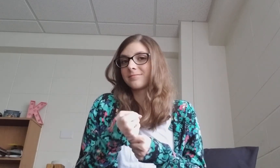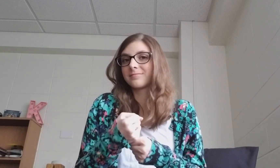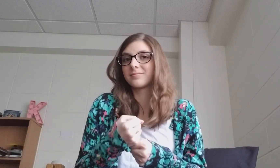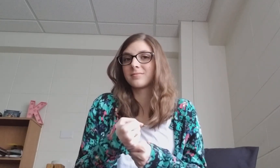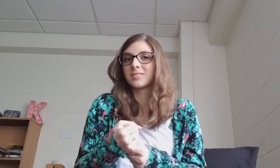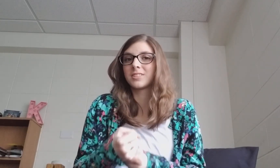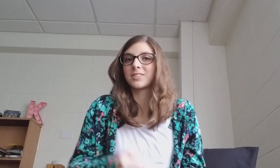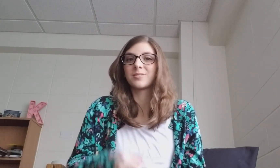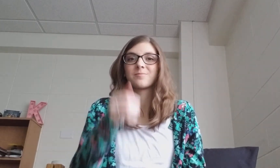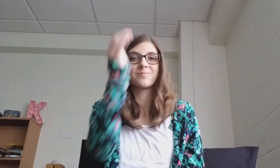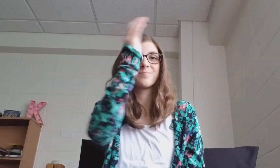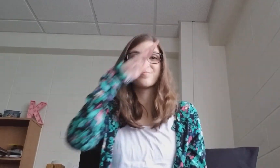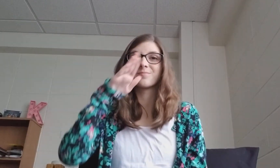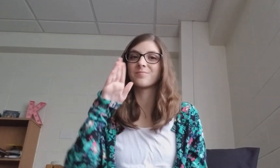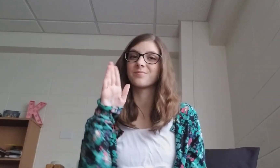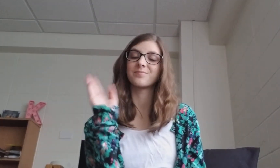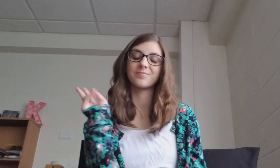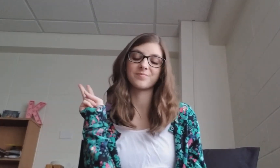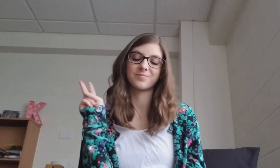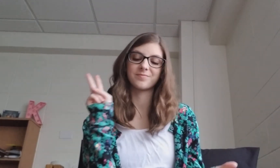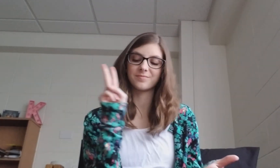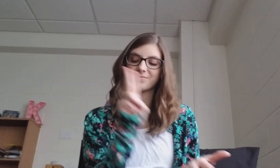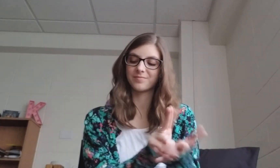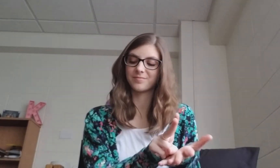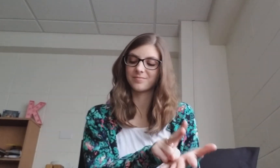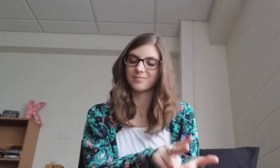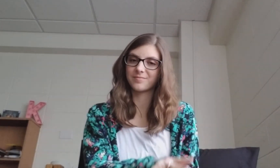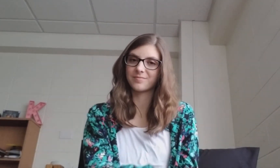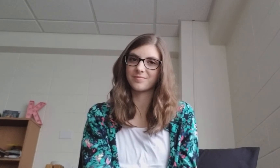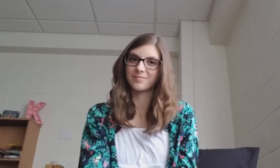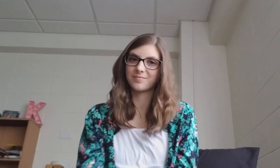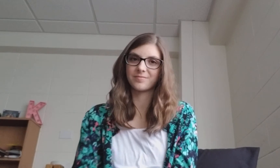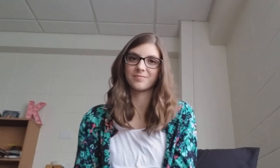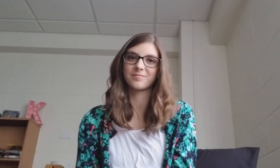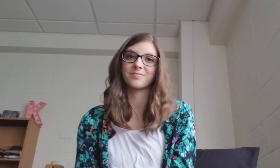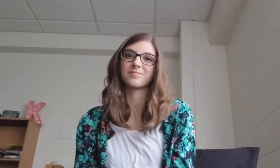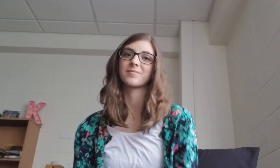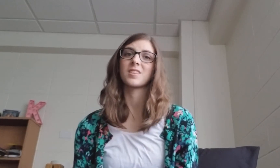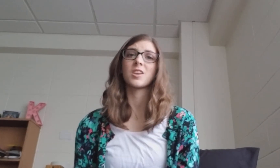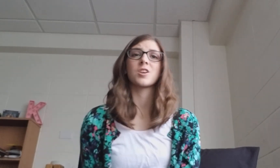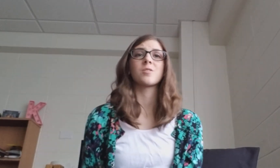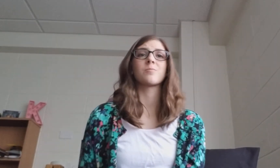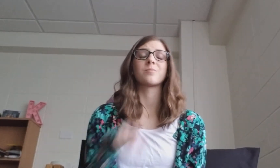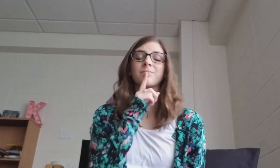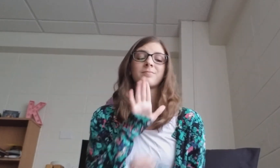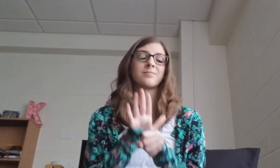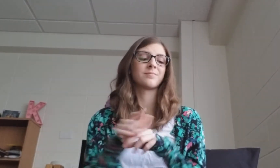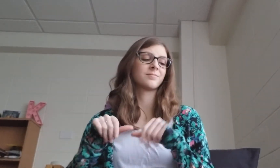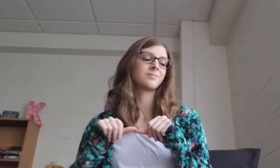You've never been Your promise still